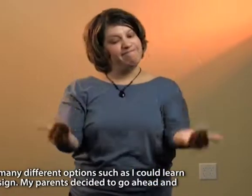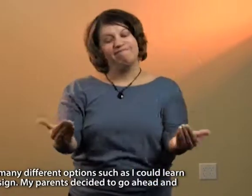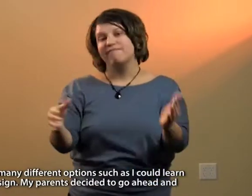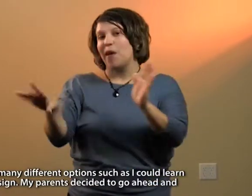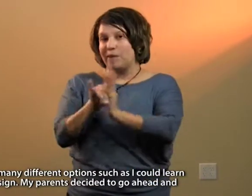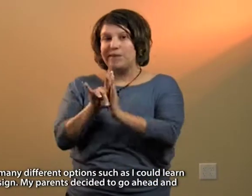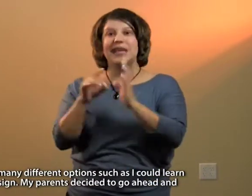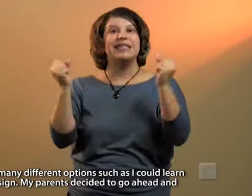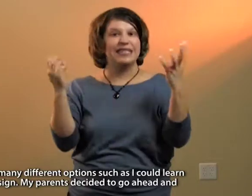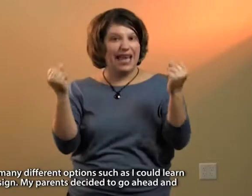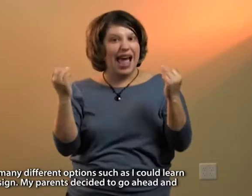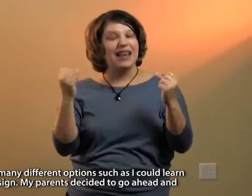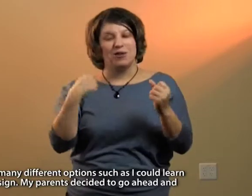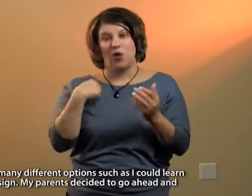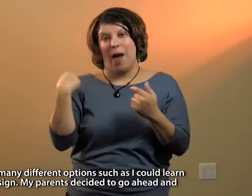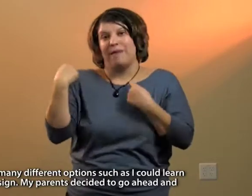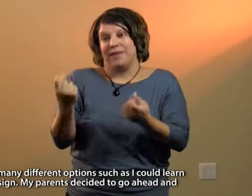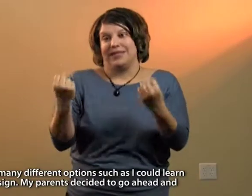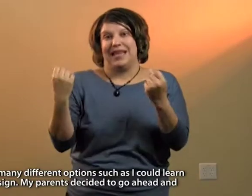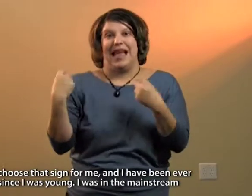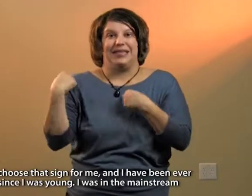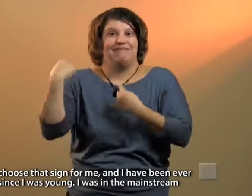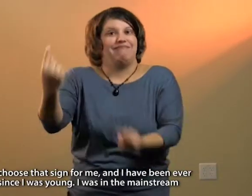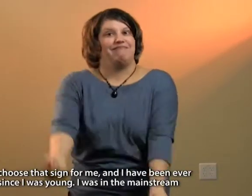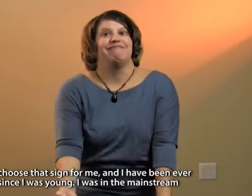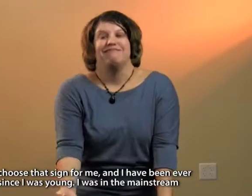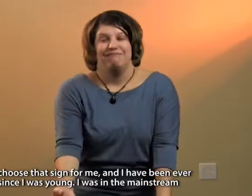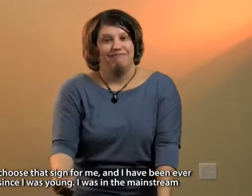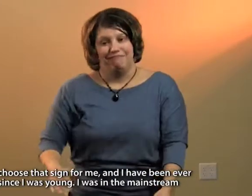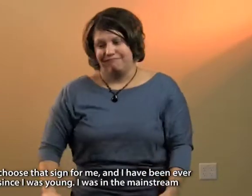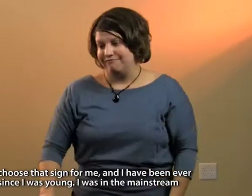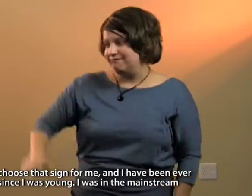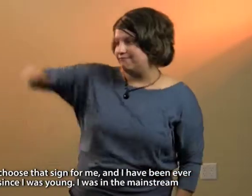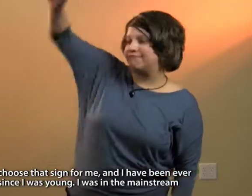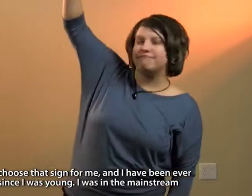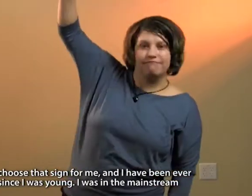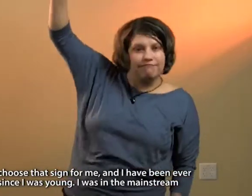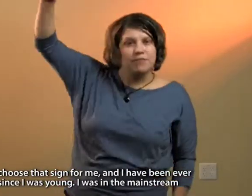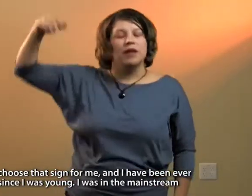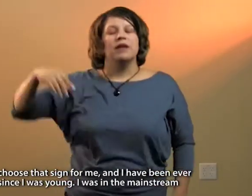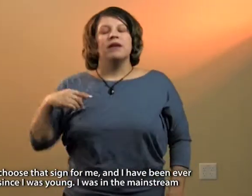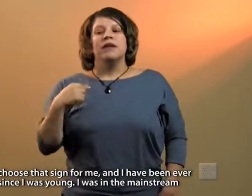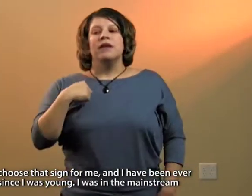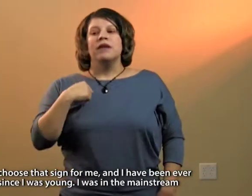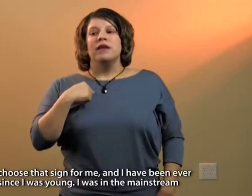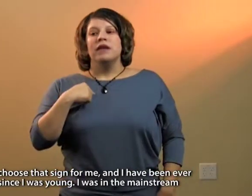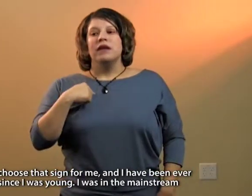And my parents decided to go ahead and choose that sign for me and I have been ever since I was young